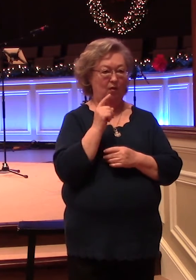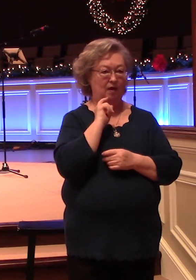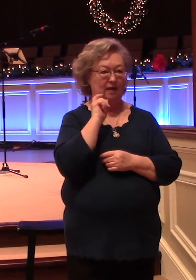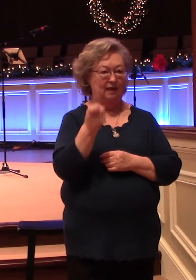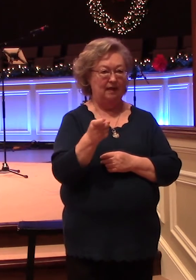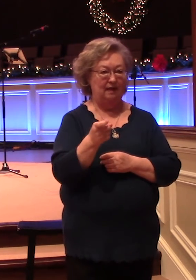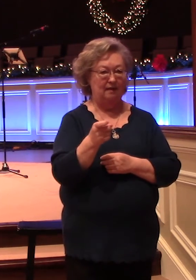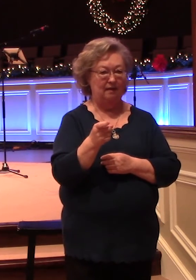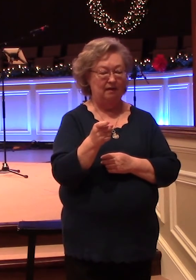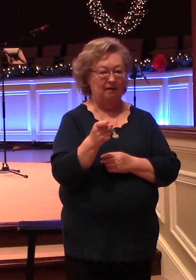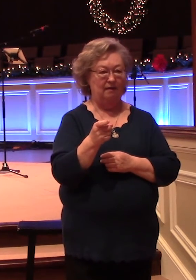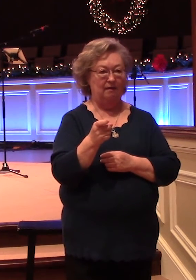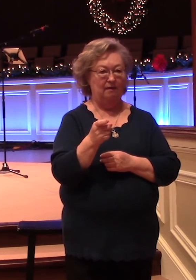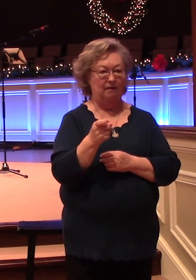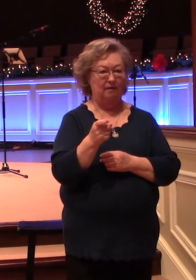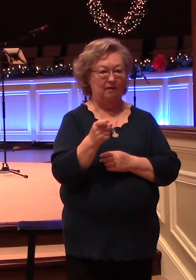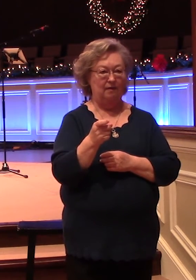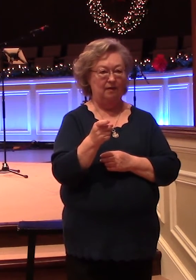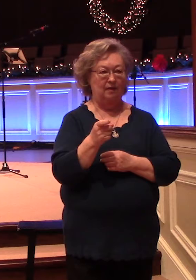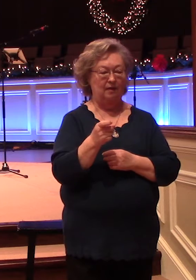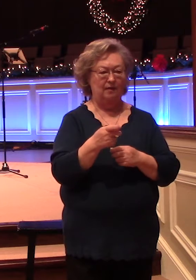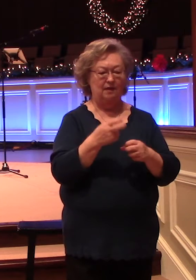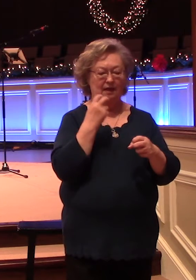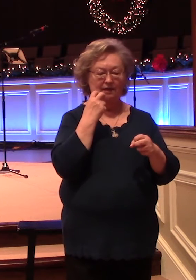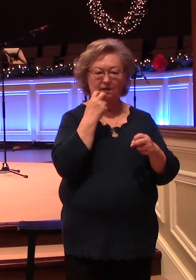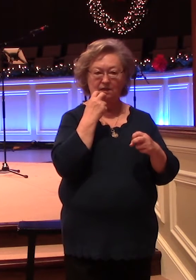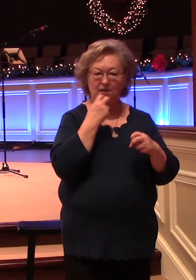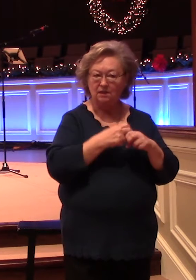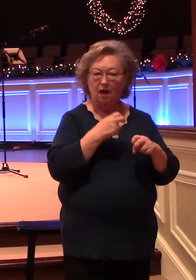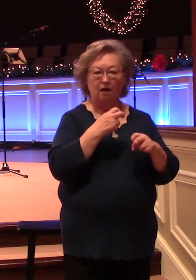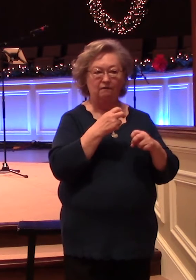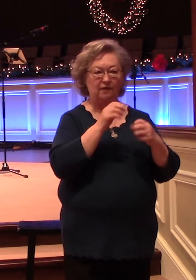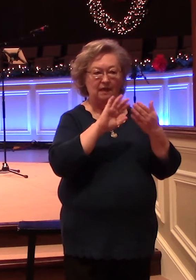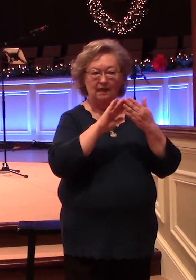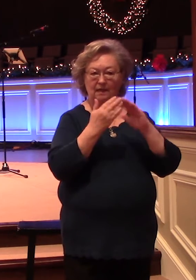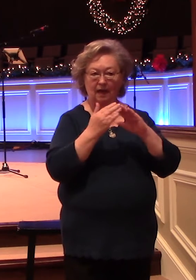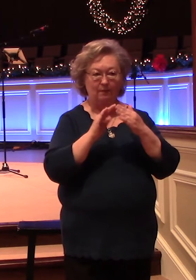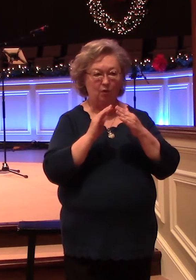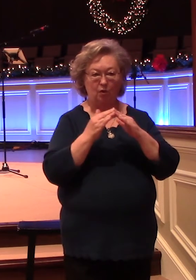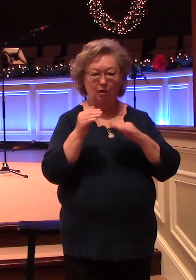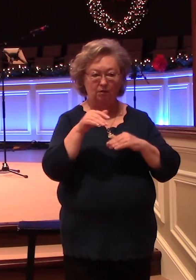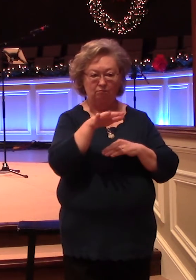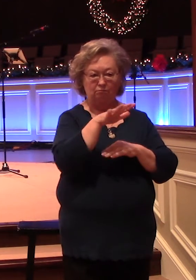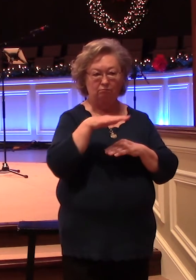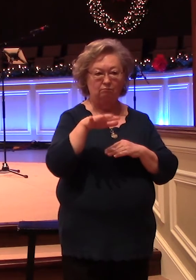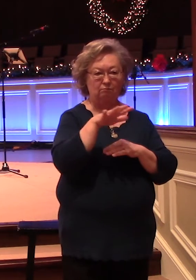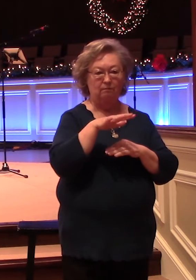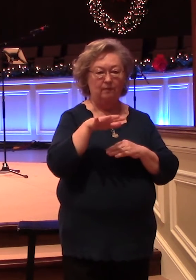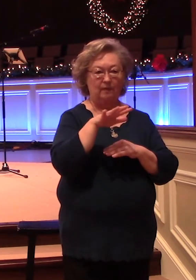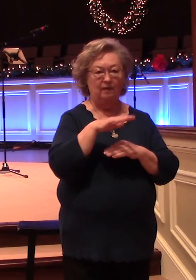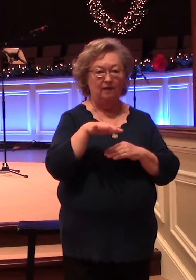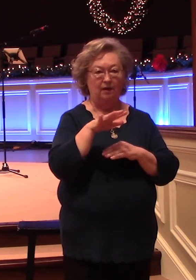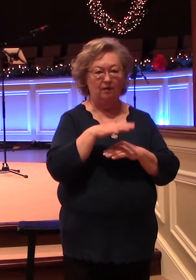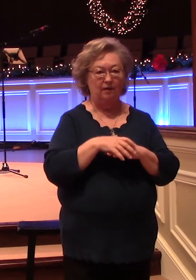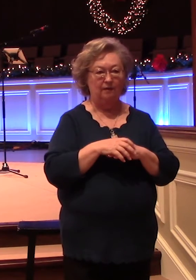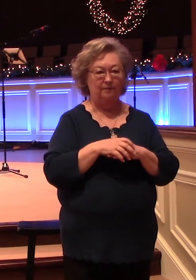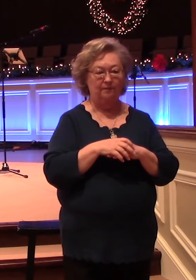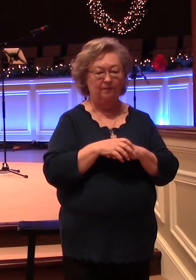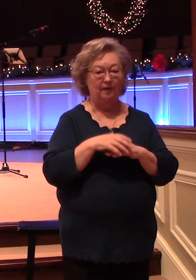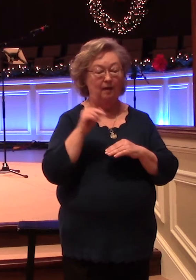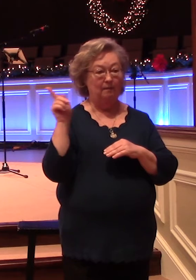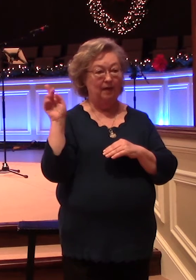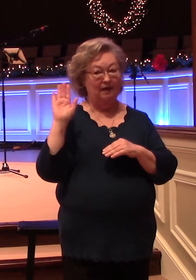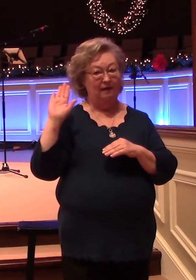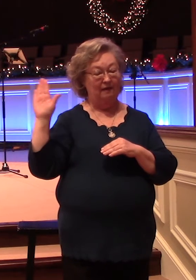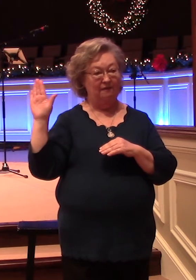really tough neighborhood in Brazil. That's the only present they're going to get. and included in it is the gospel and